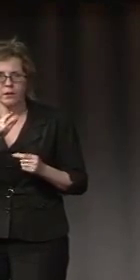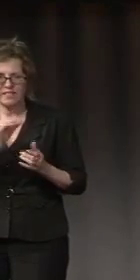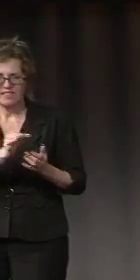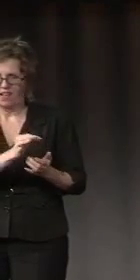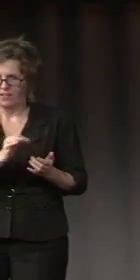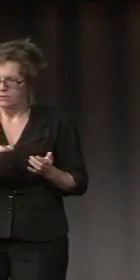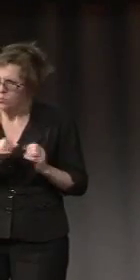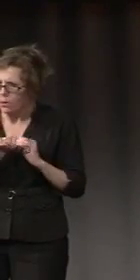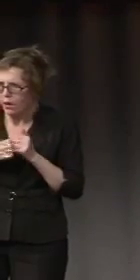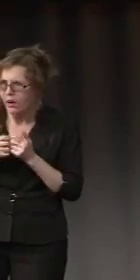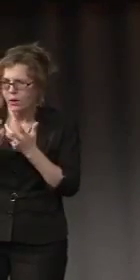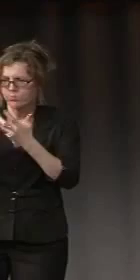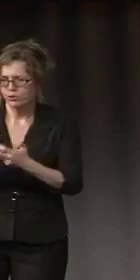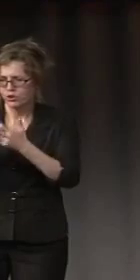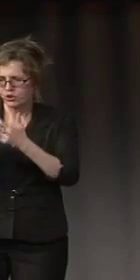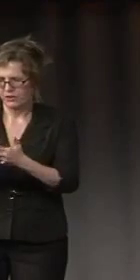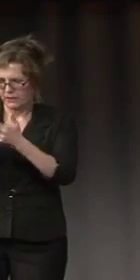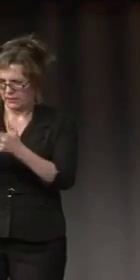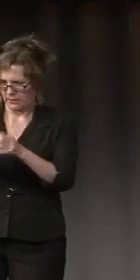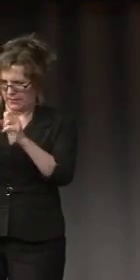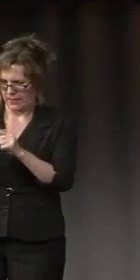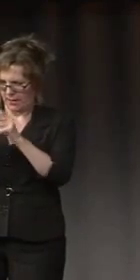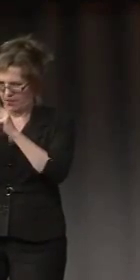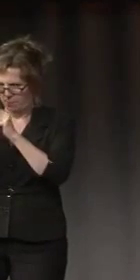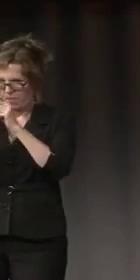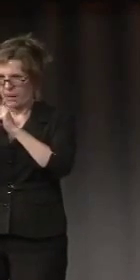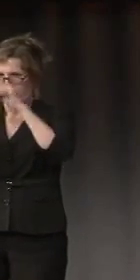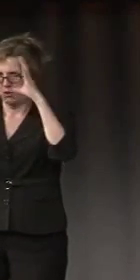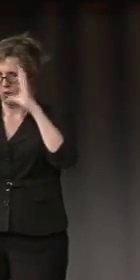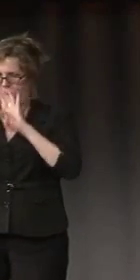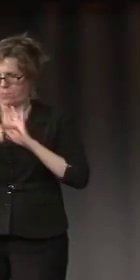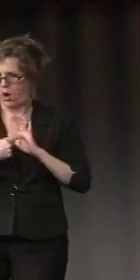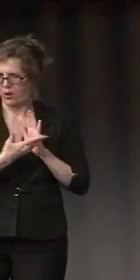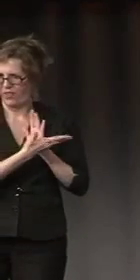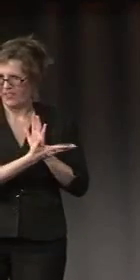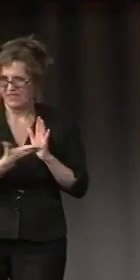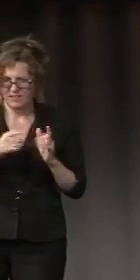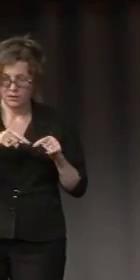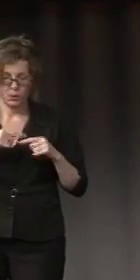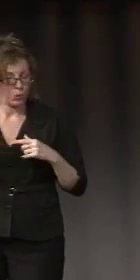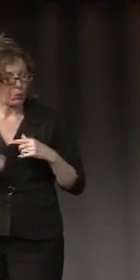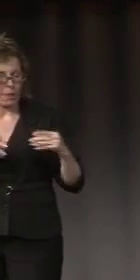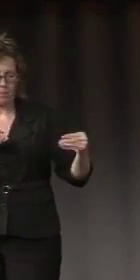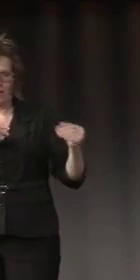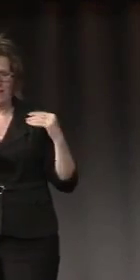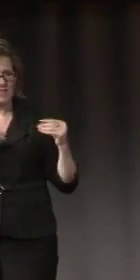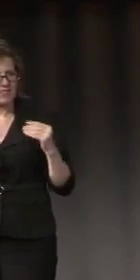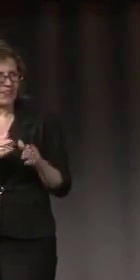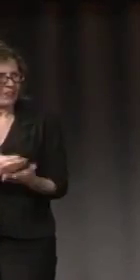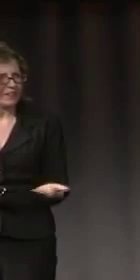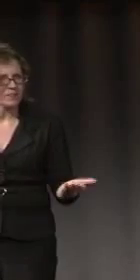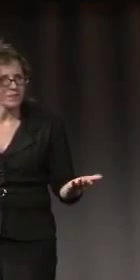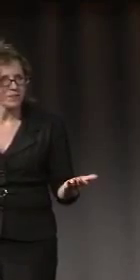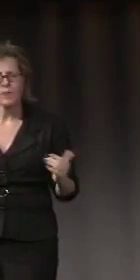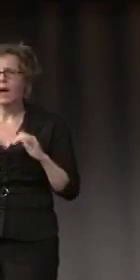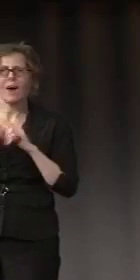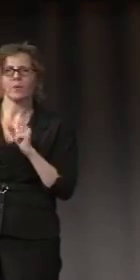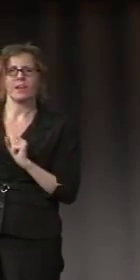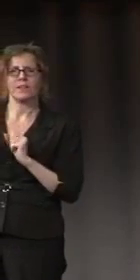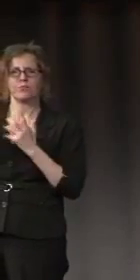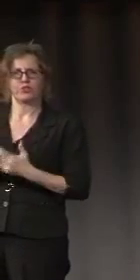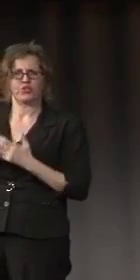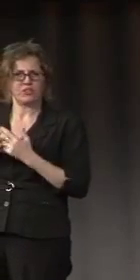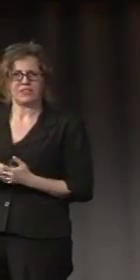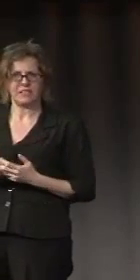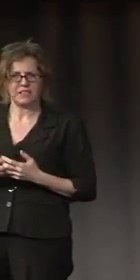apparatus imagine or model this incredibly plastic, ongoing,